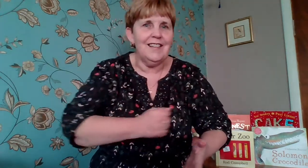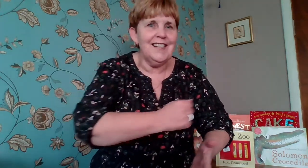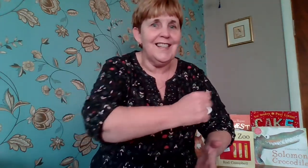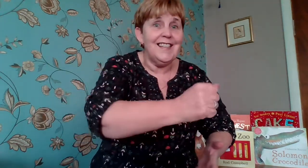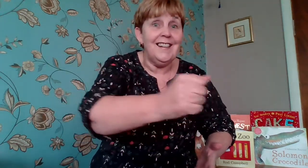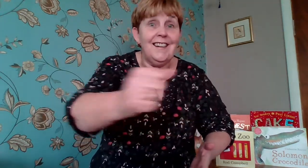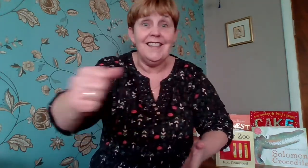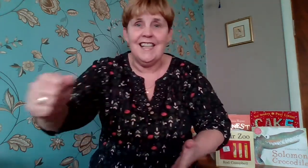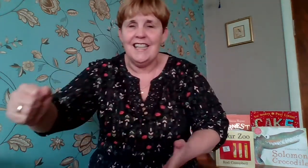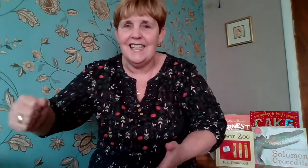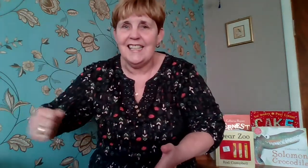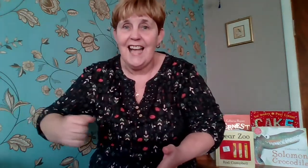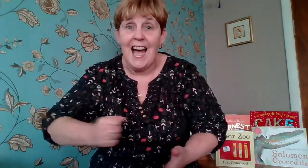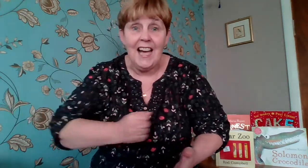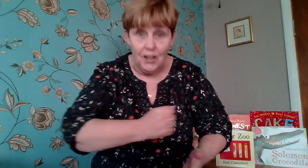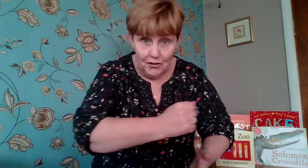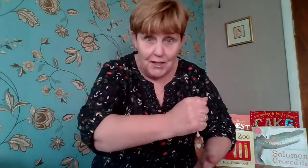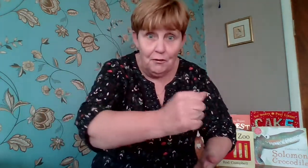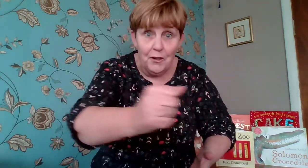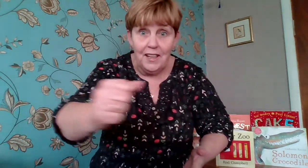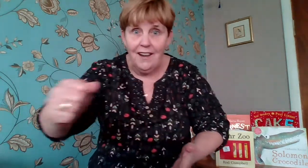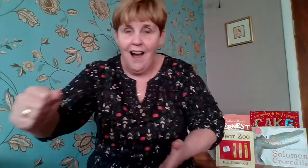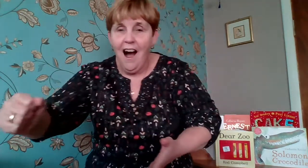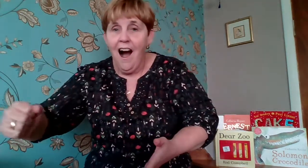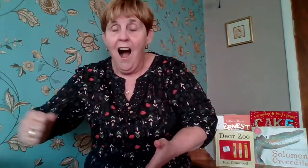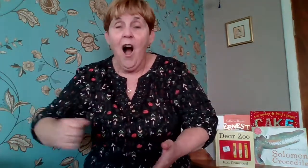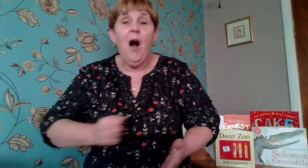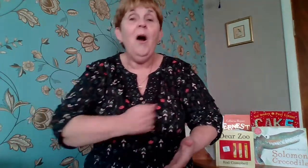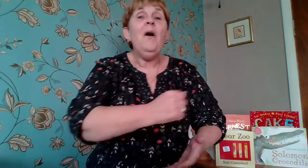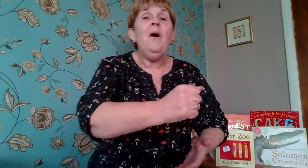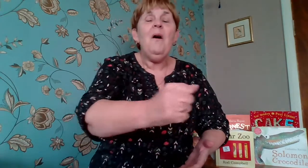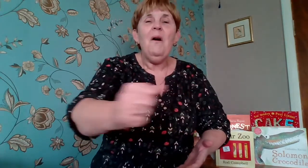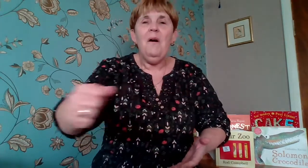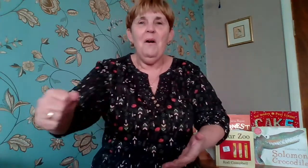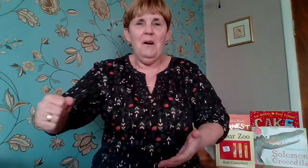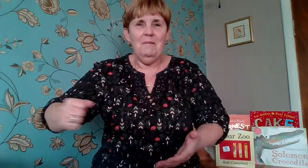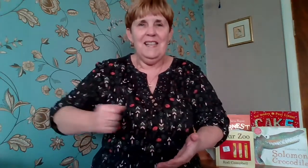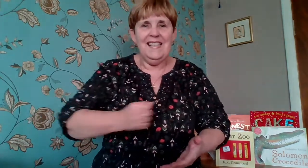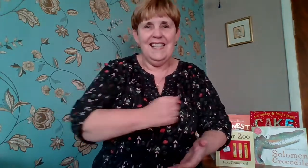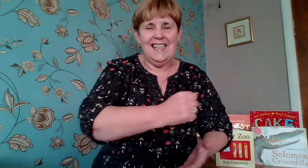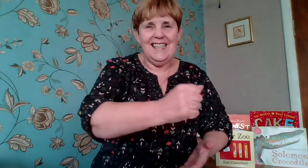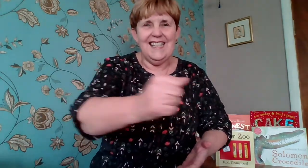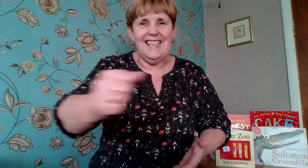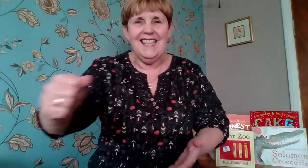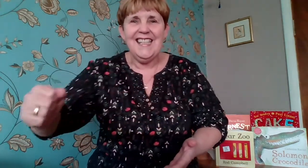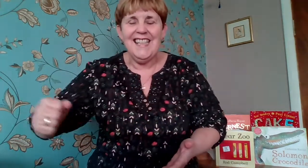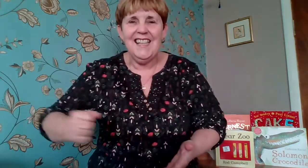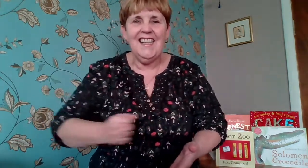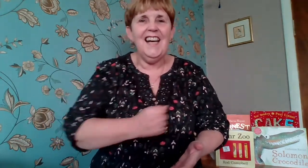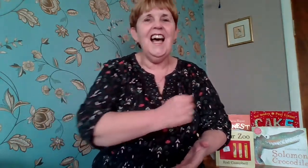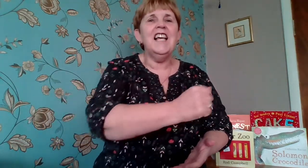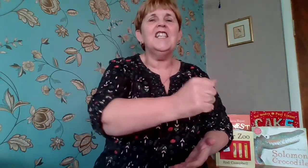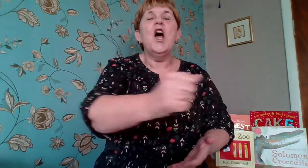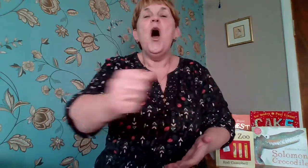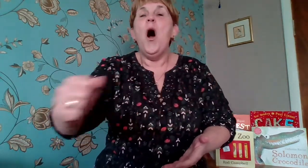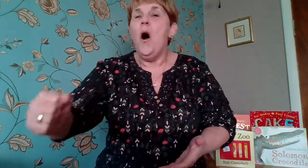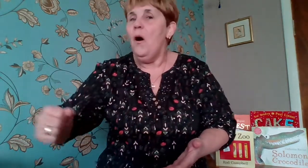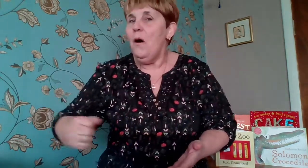and stirred and he sang. Are you ready for it? Oh, Missy's, it's delicious.